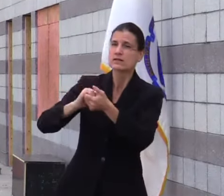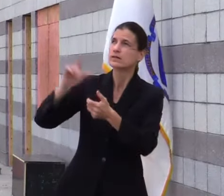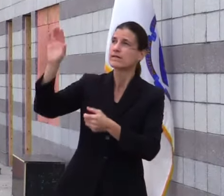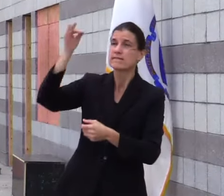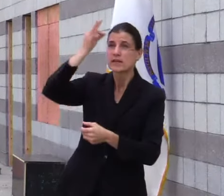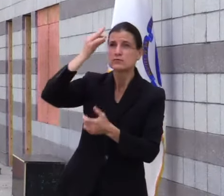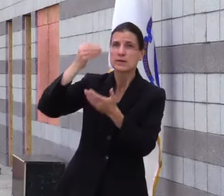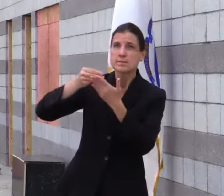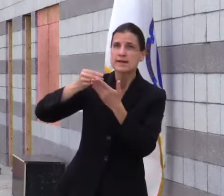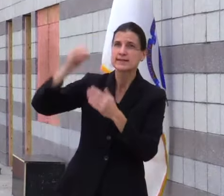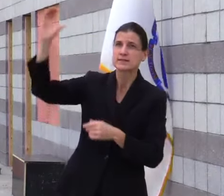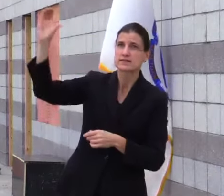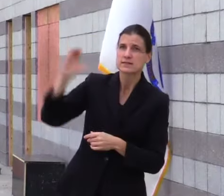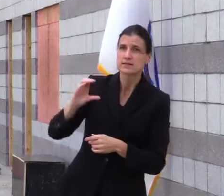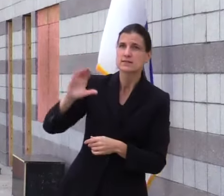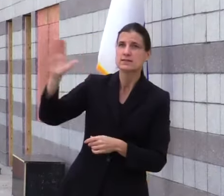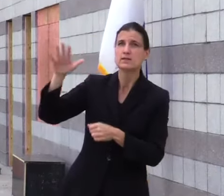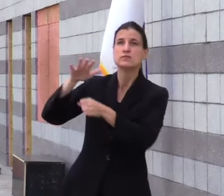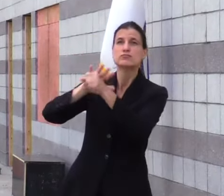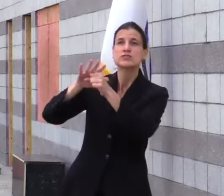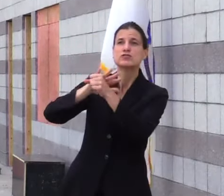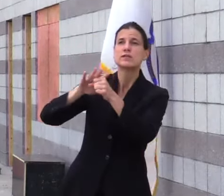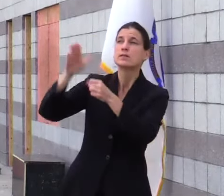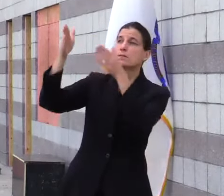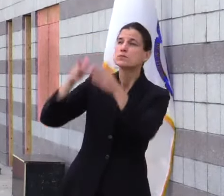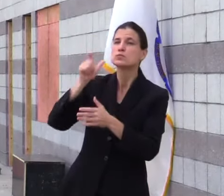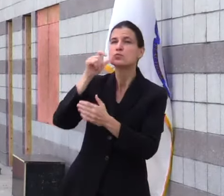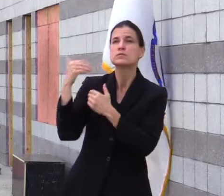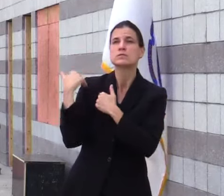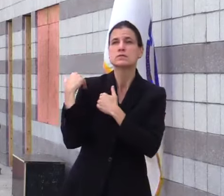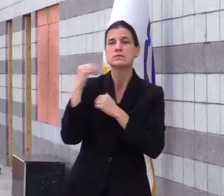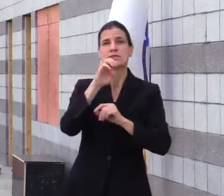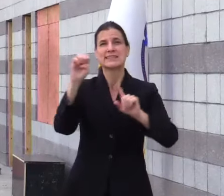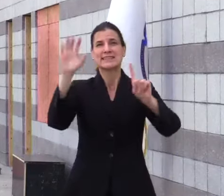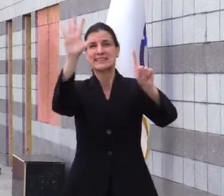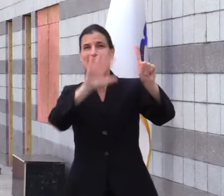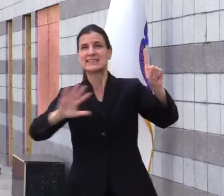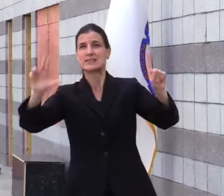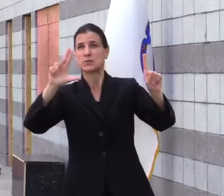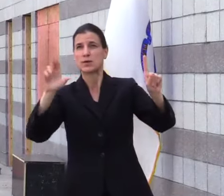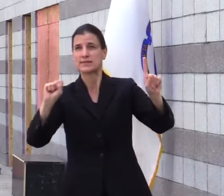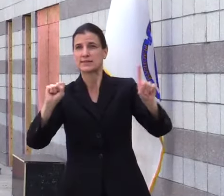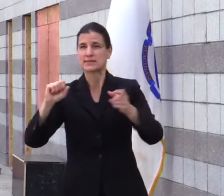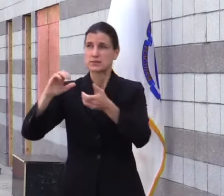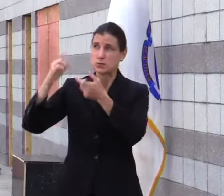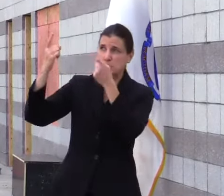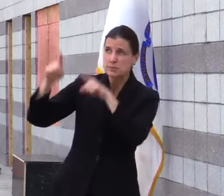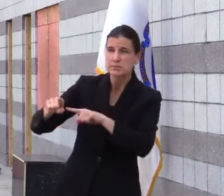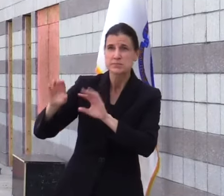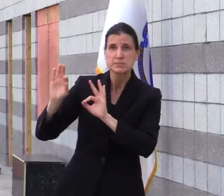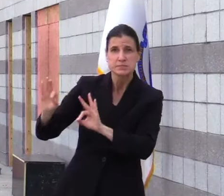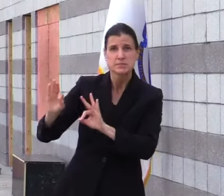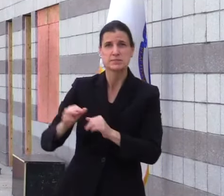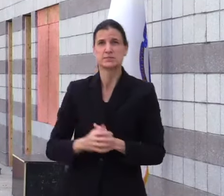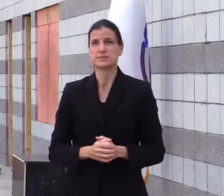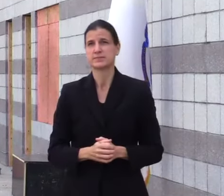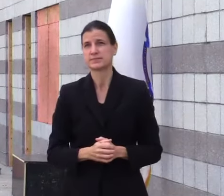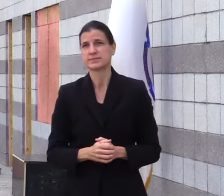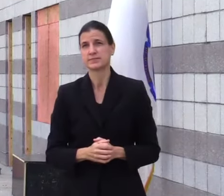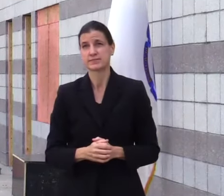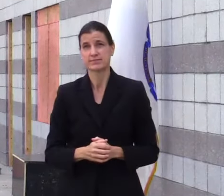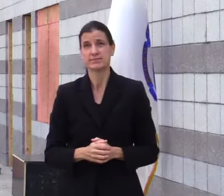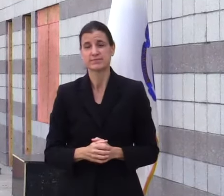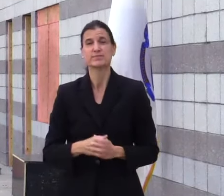who I'd also like to thank today. But finally, it represents a